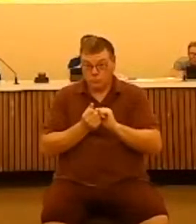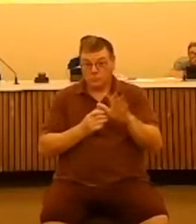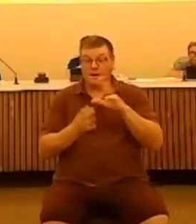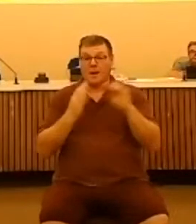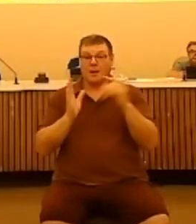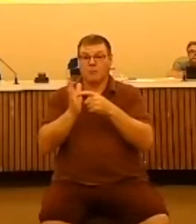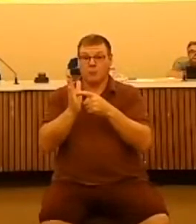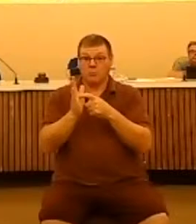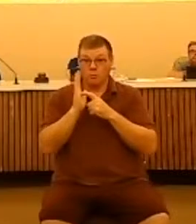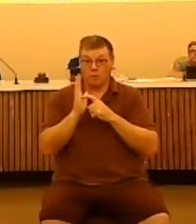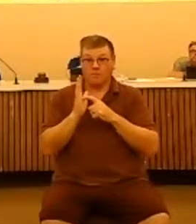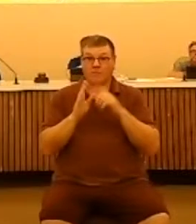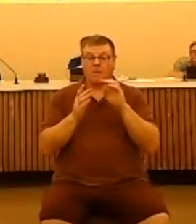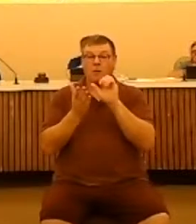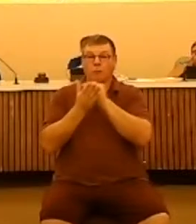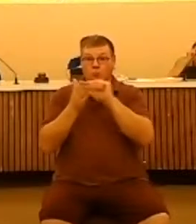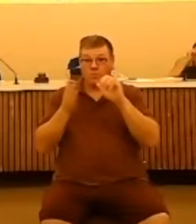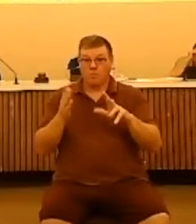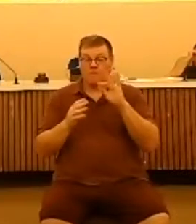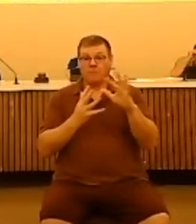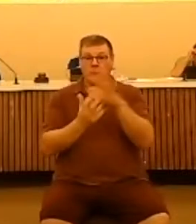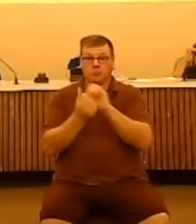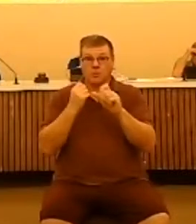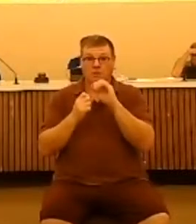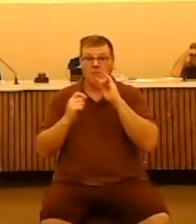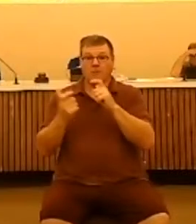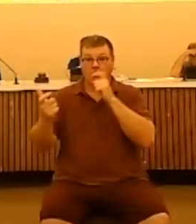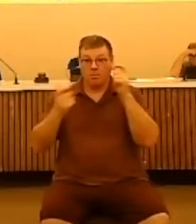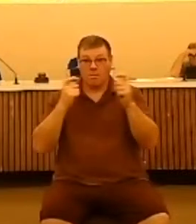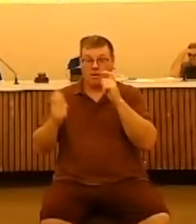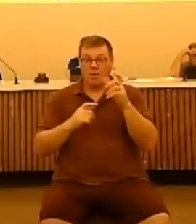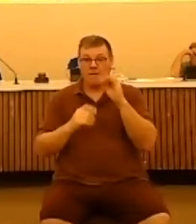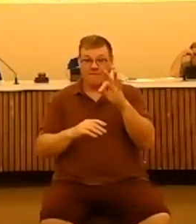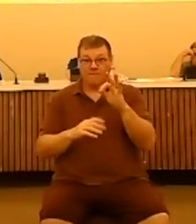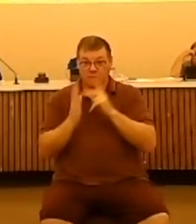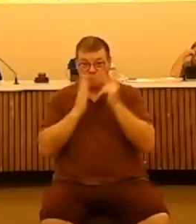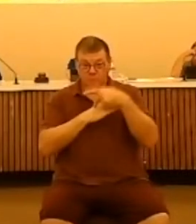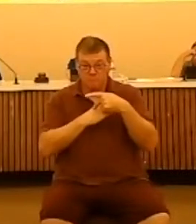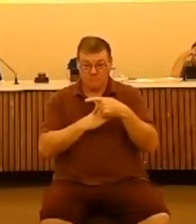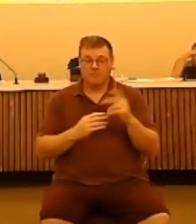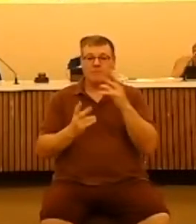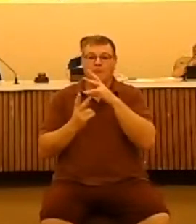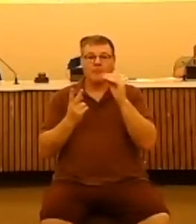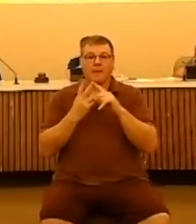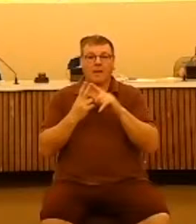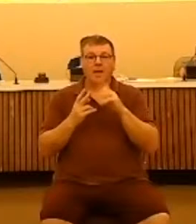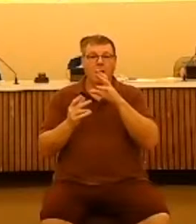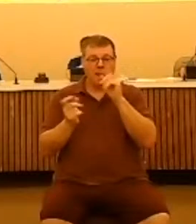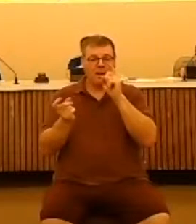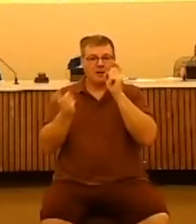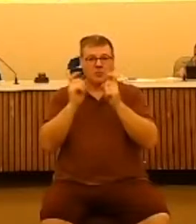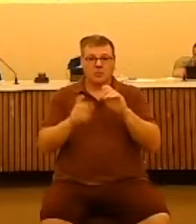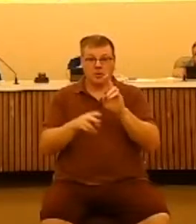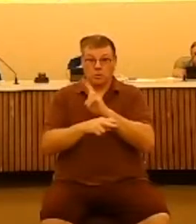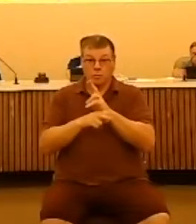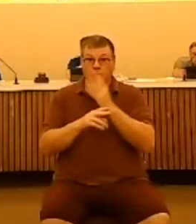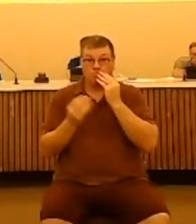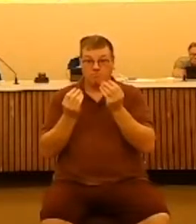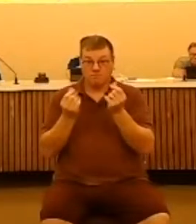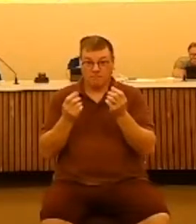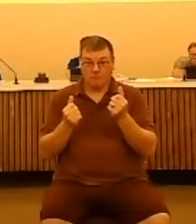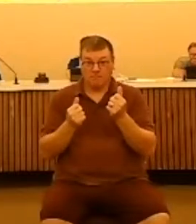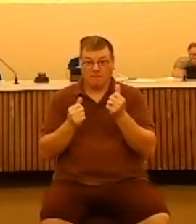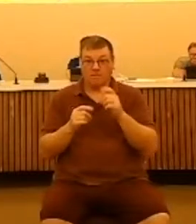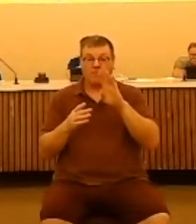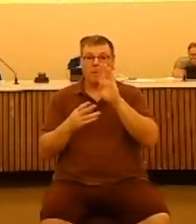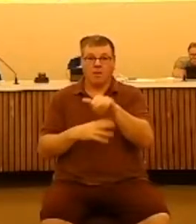build, the removal or destruction of large quantities of vegetation, and the substantial change in the use of land,